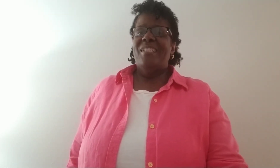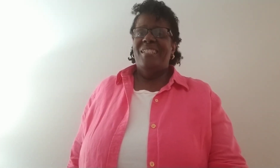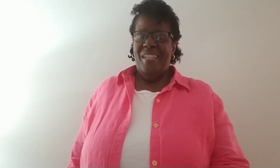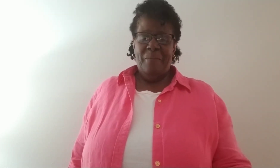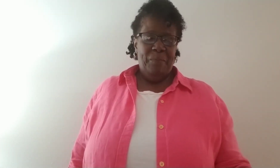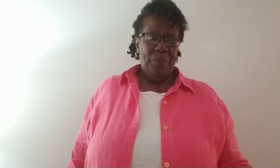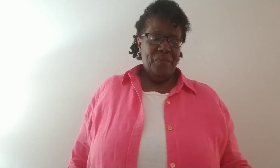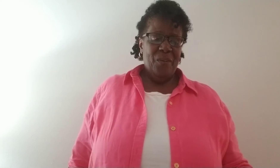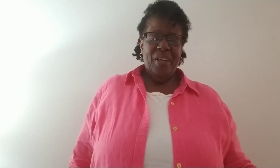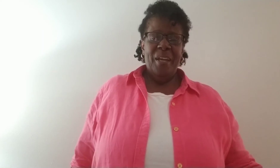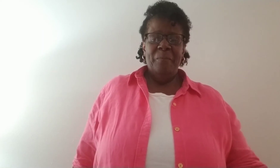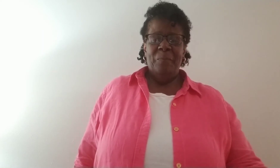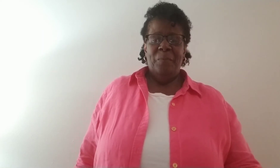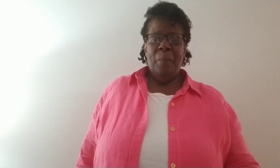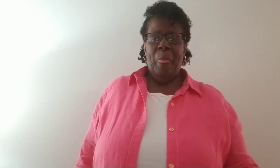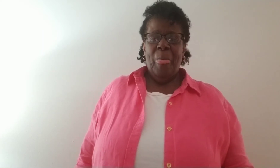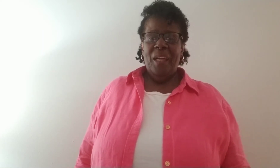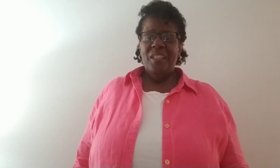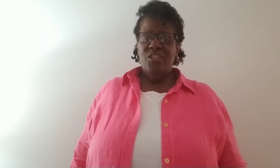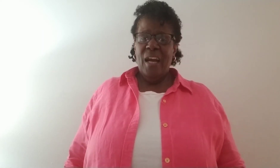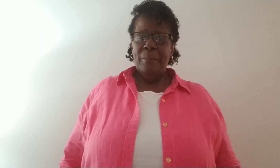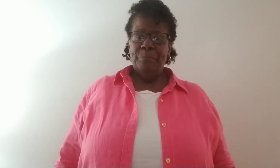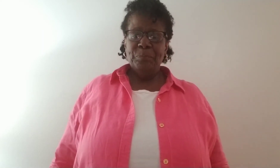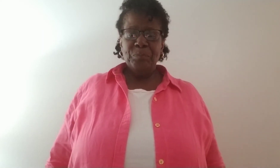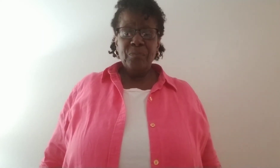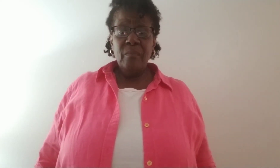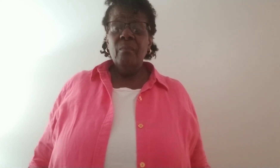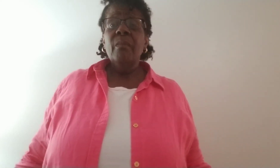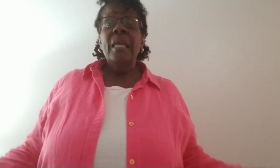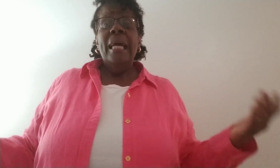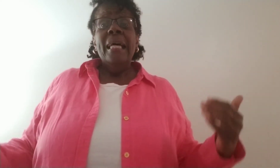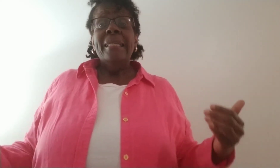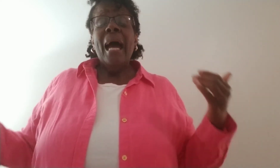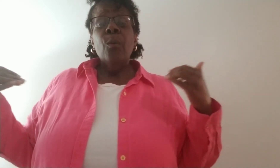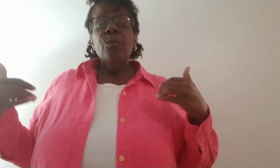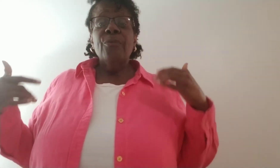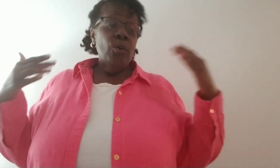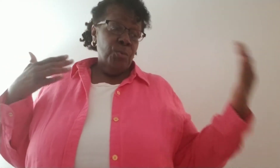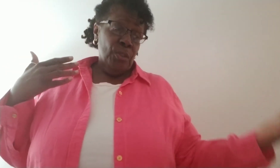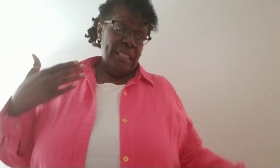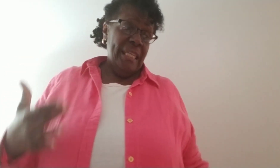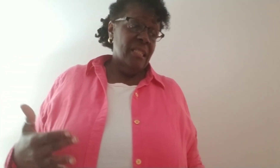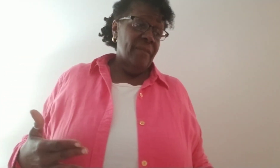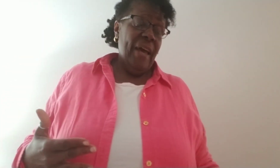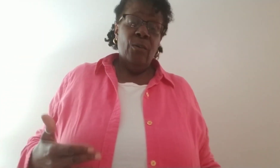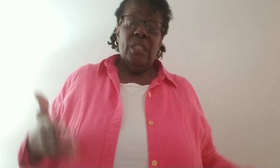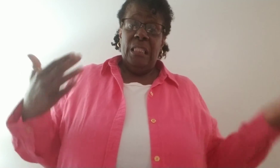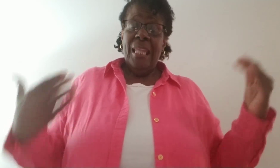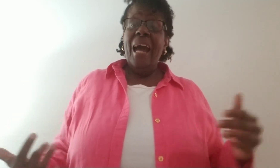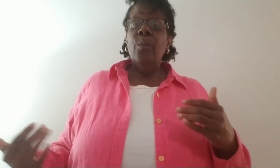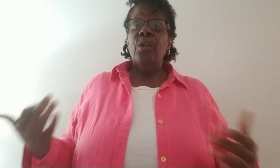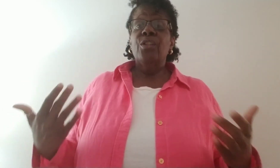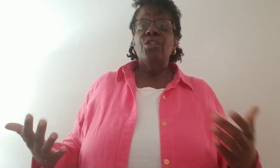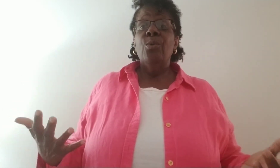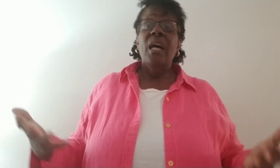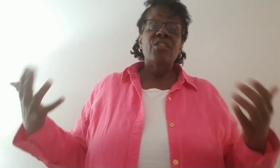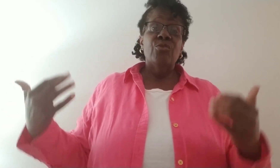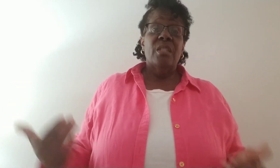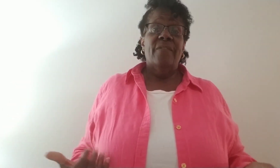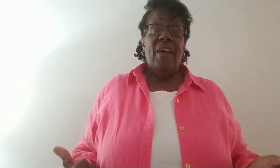44,714. Okay, good job. Now, those were tens of thousands. Now we're going to do hundreds of